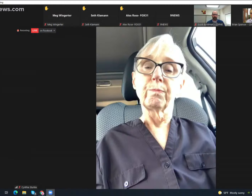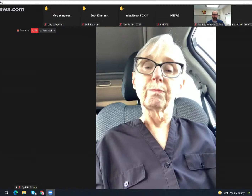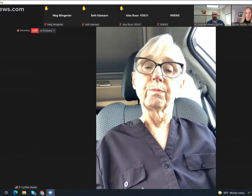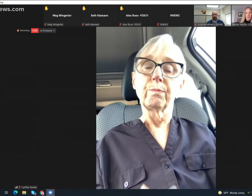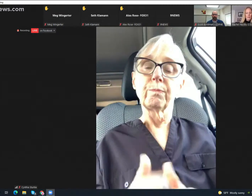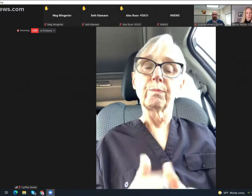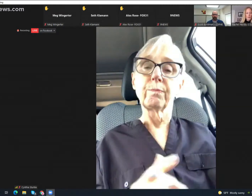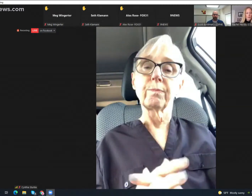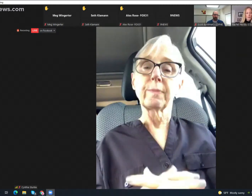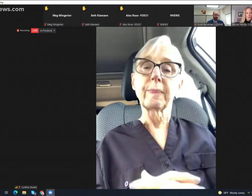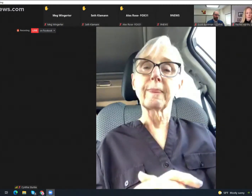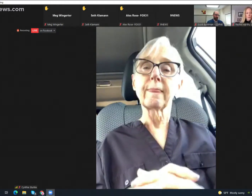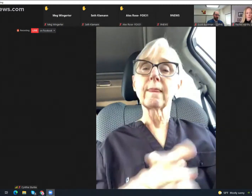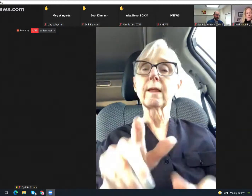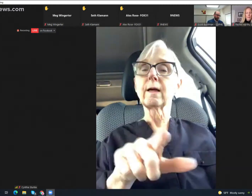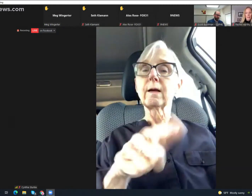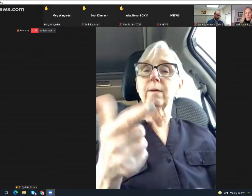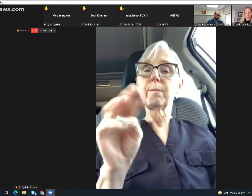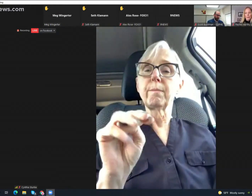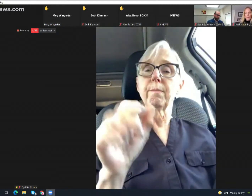All right, let's go to Meg Wingerter.